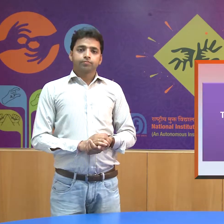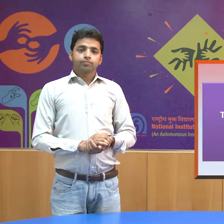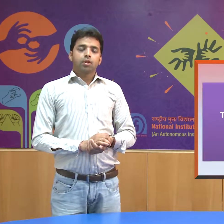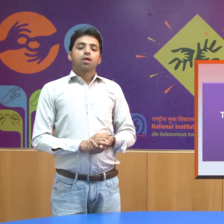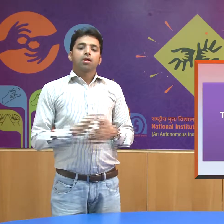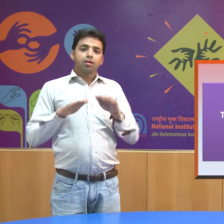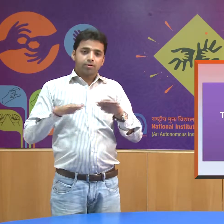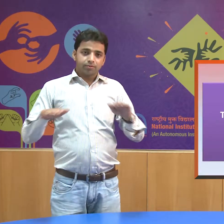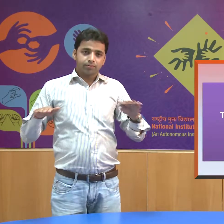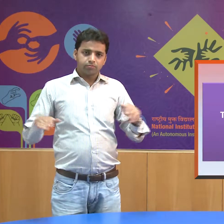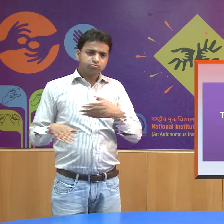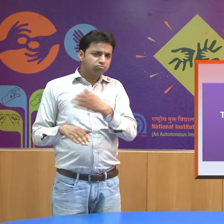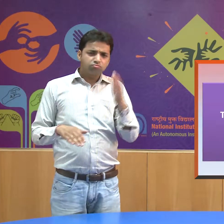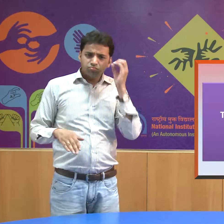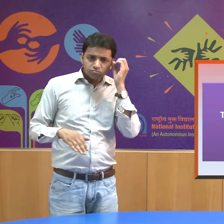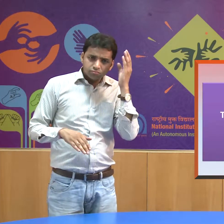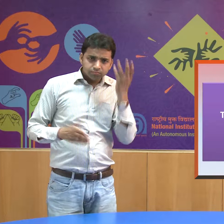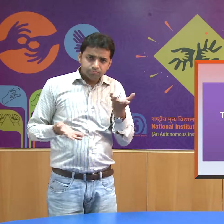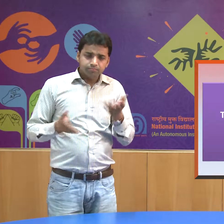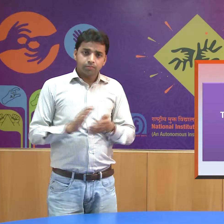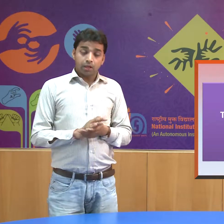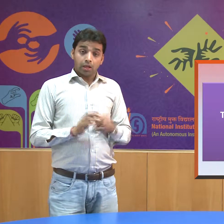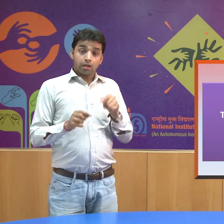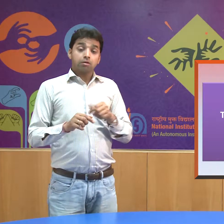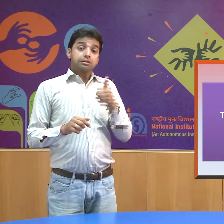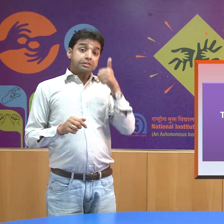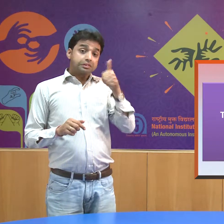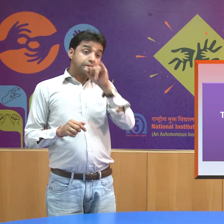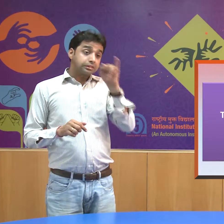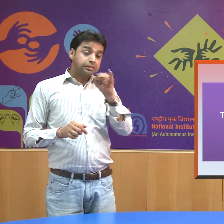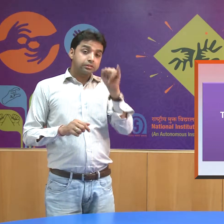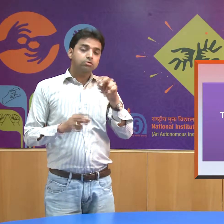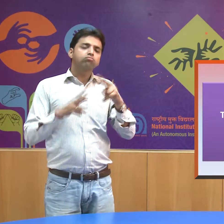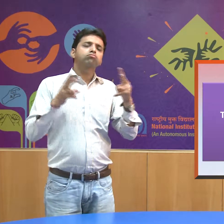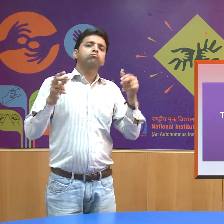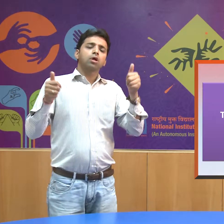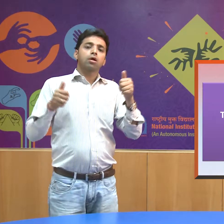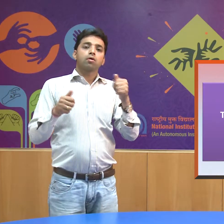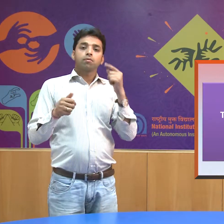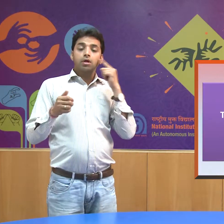Learners, are you aware that there were 6 different types of institution